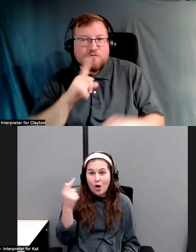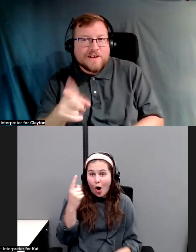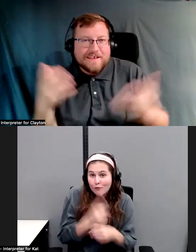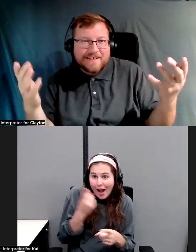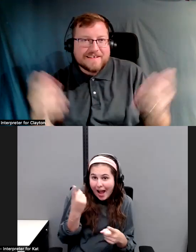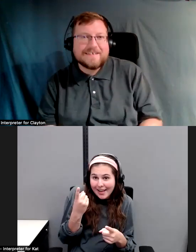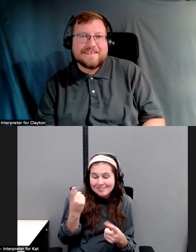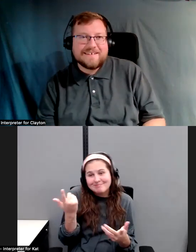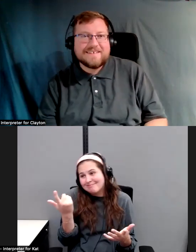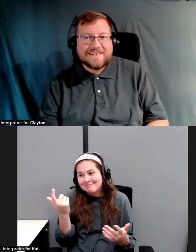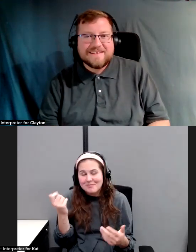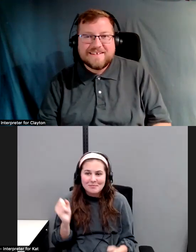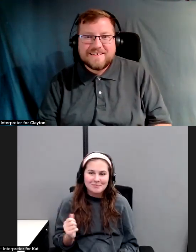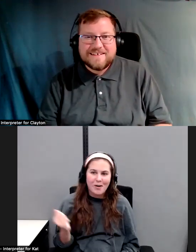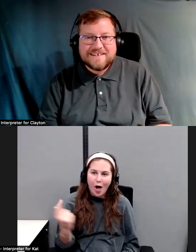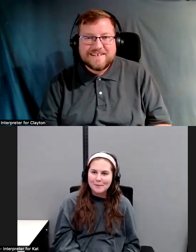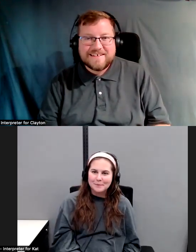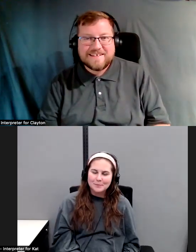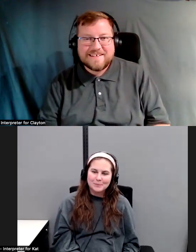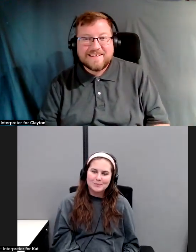watch with You all of know, them.